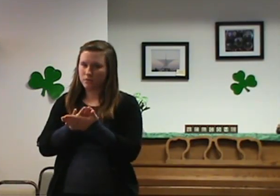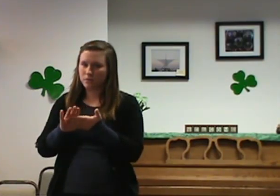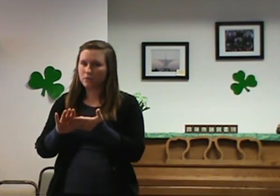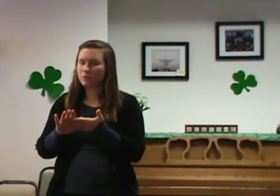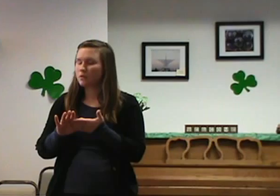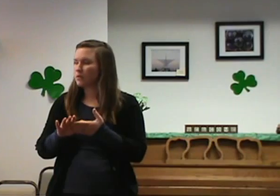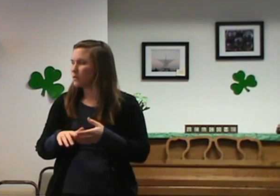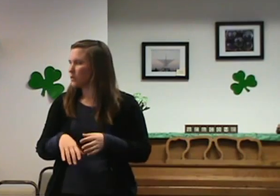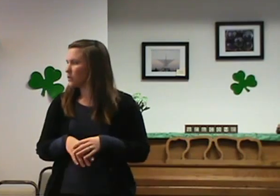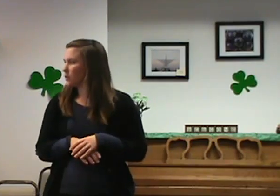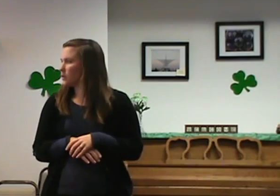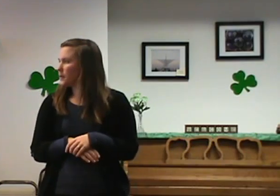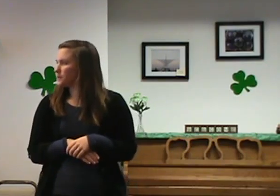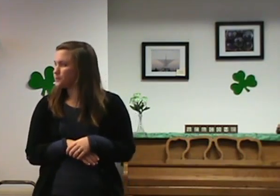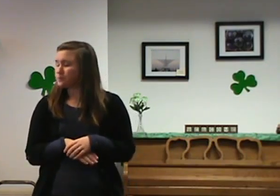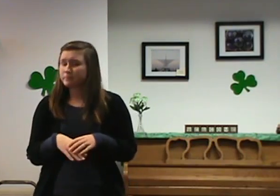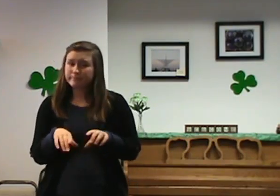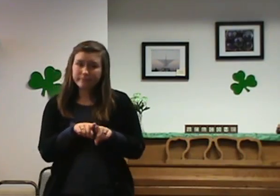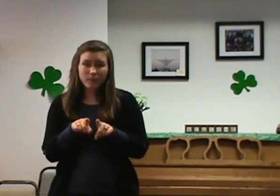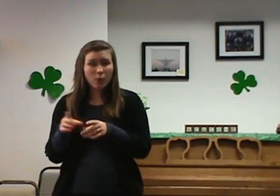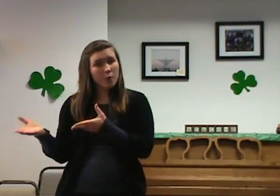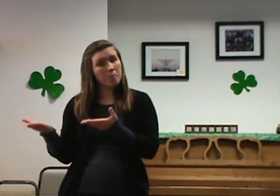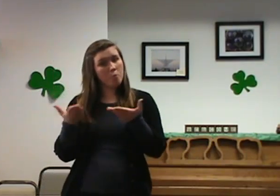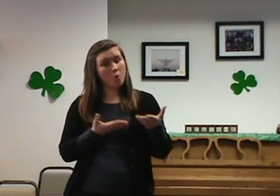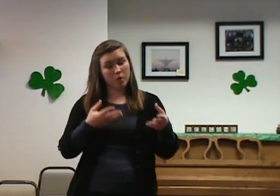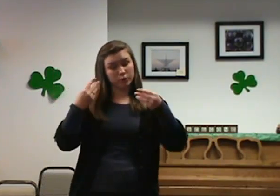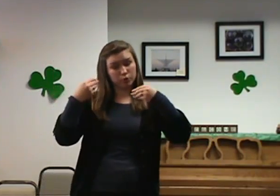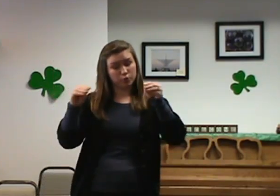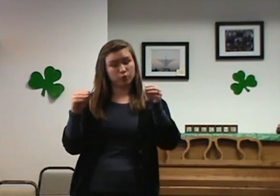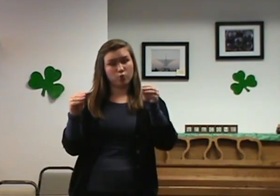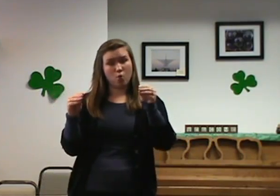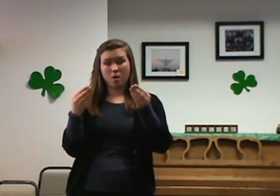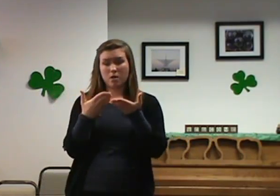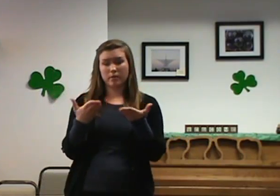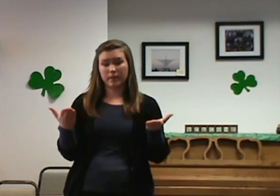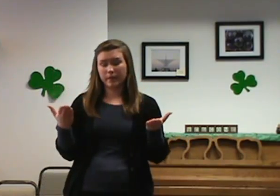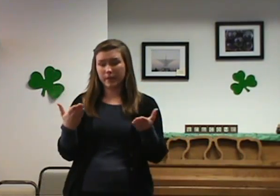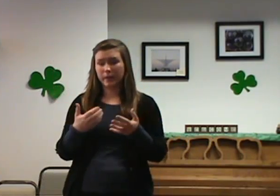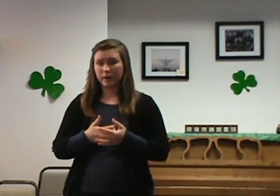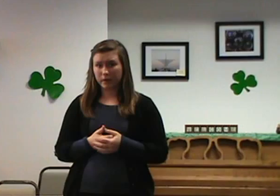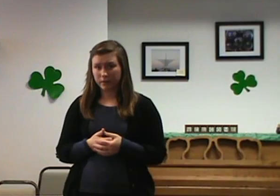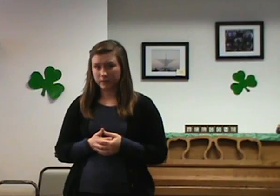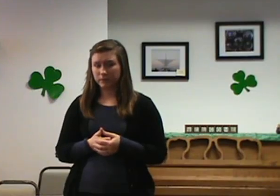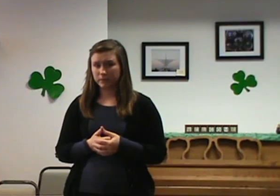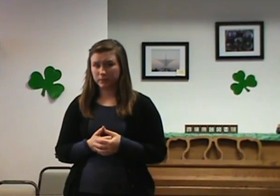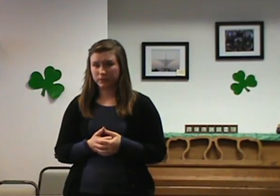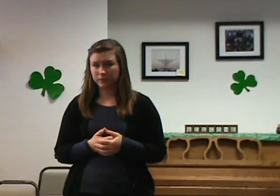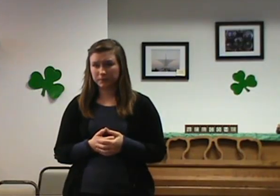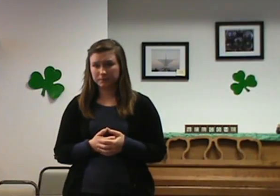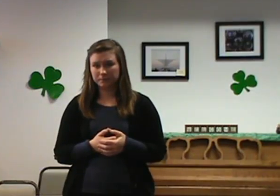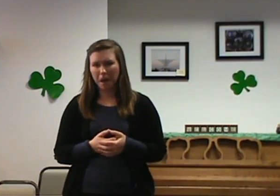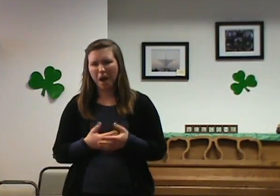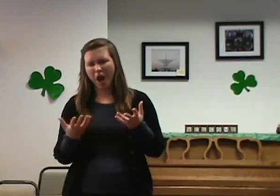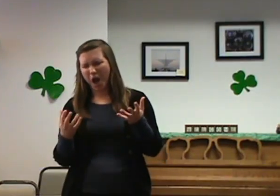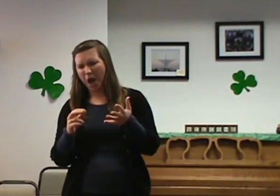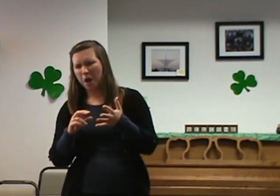Then I brought a few items from the store, just for you to have an idea of what we have in the store. I brought our hand and